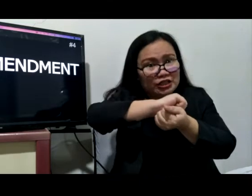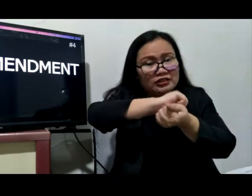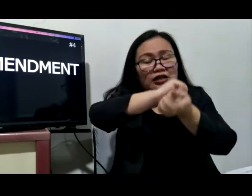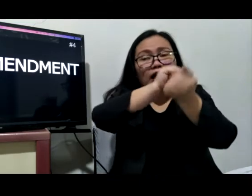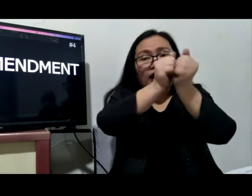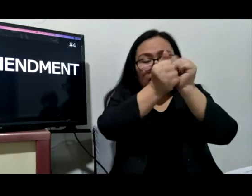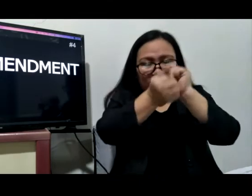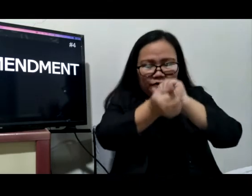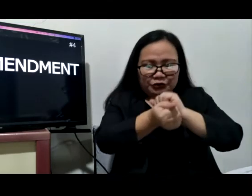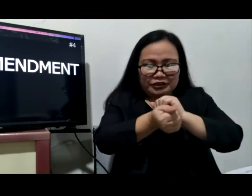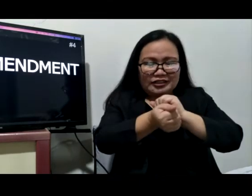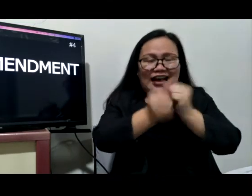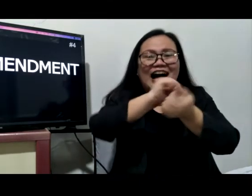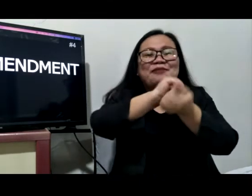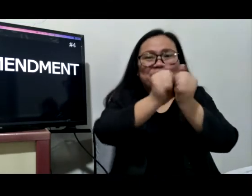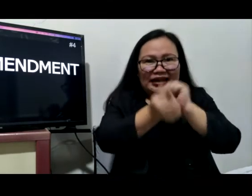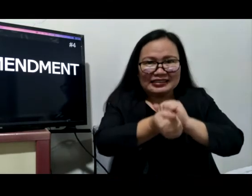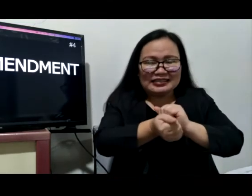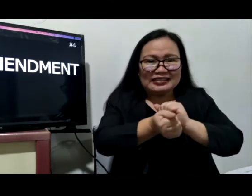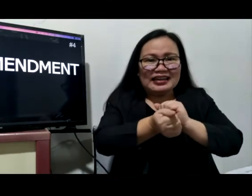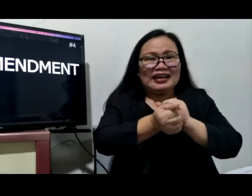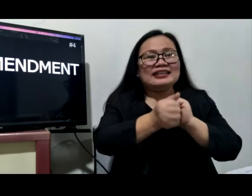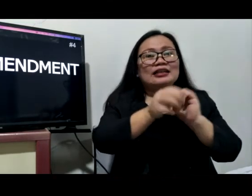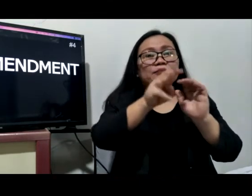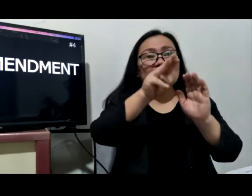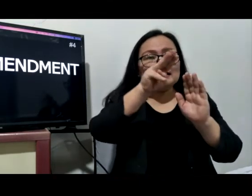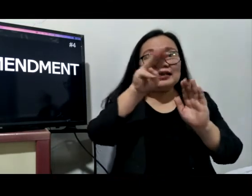change word, amend, and then ment,